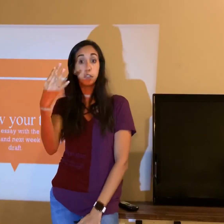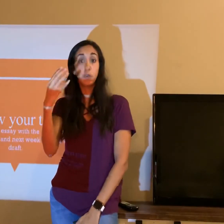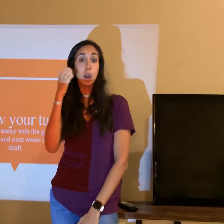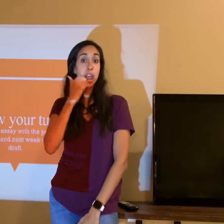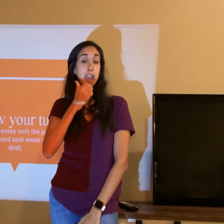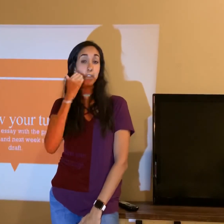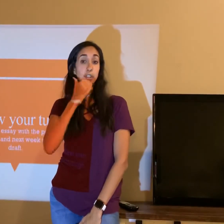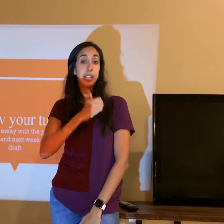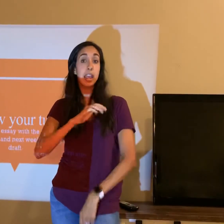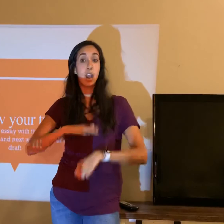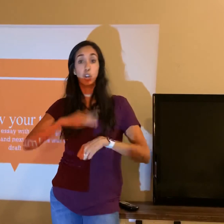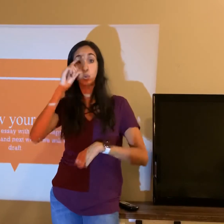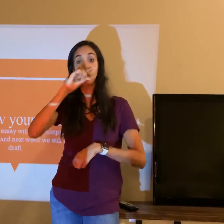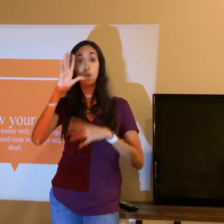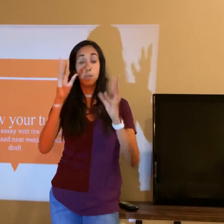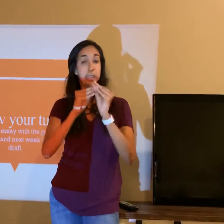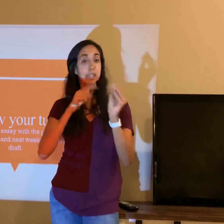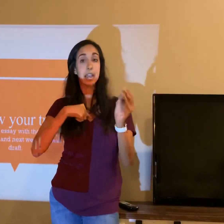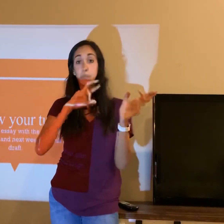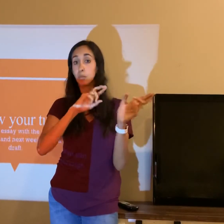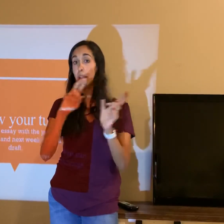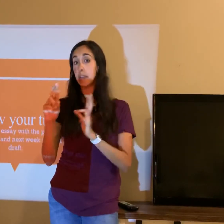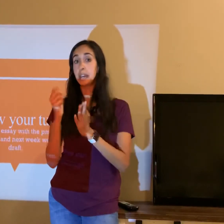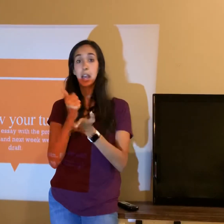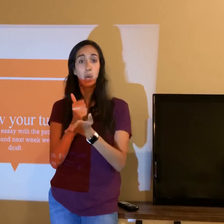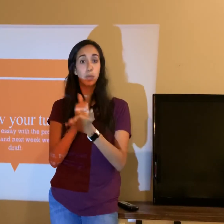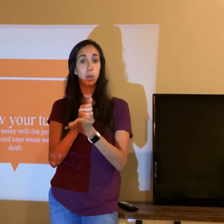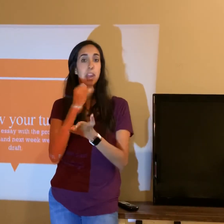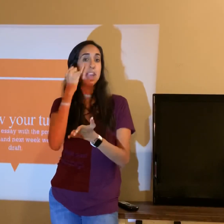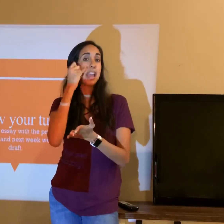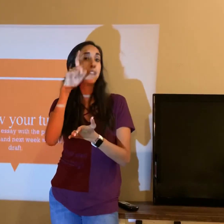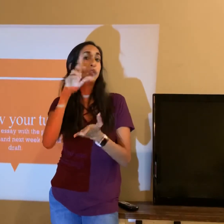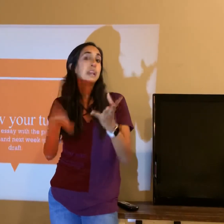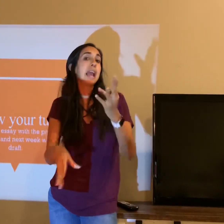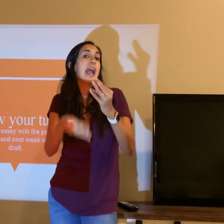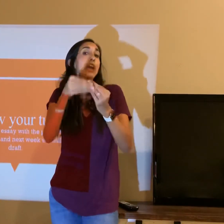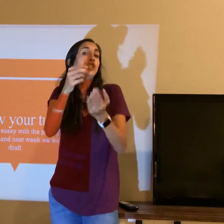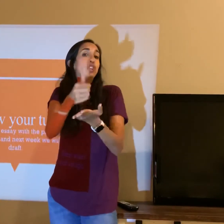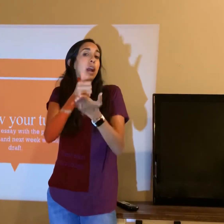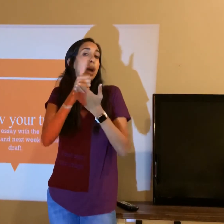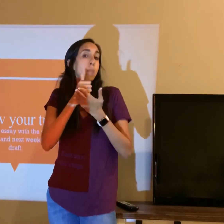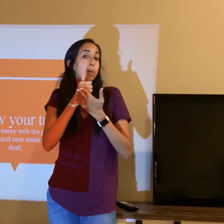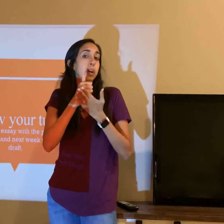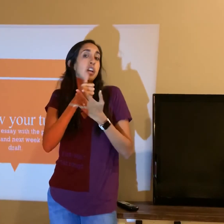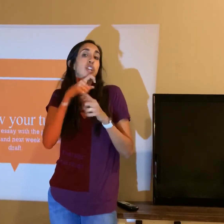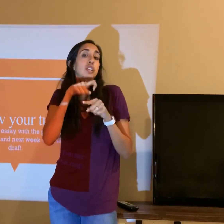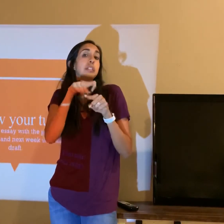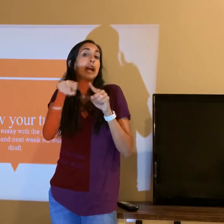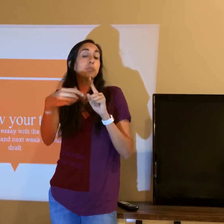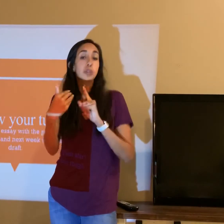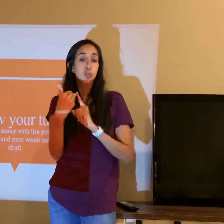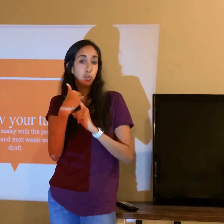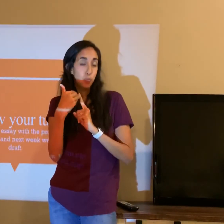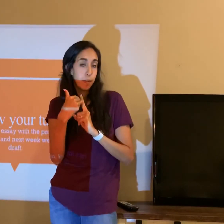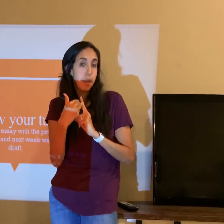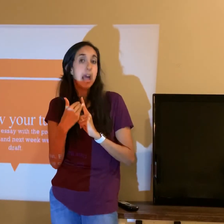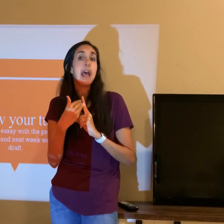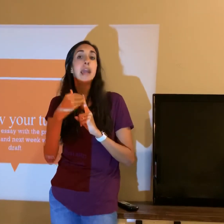4 every day on Google Meets, I am ready to help you. If you need extra help, just text me through Remind